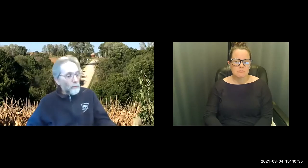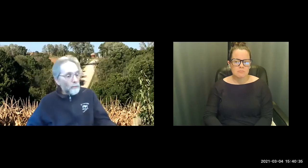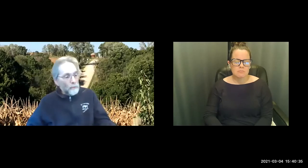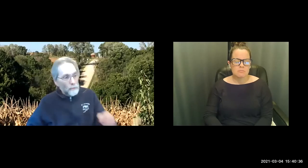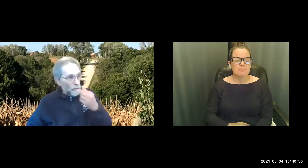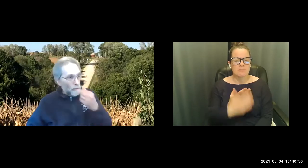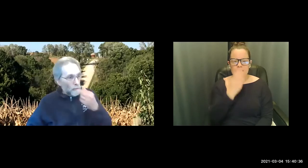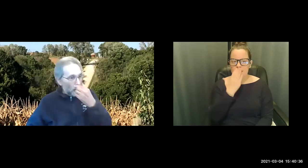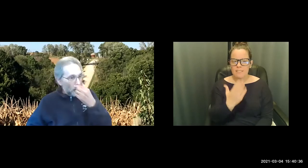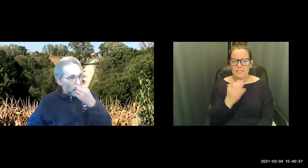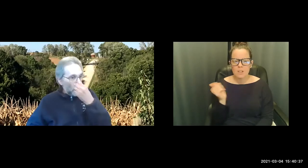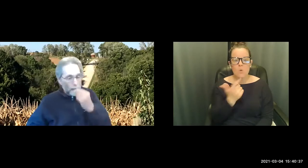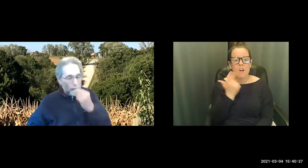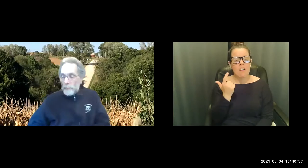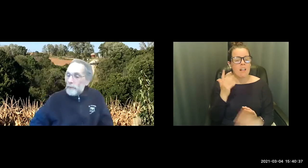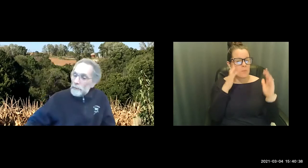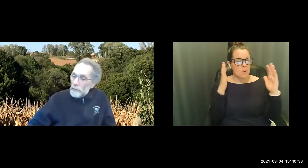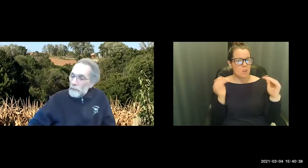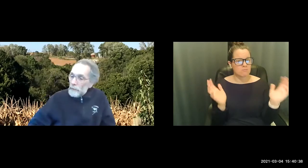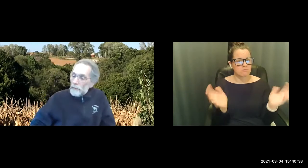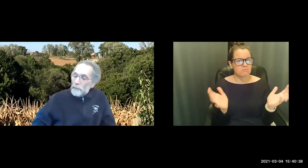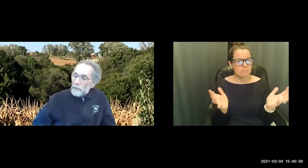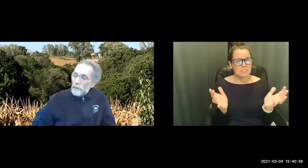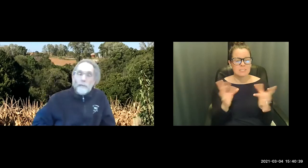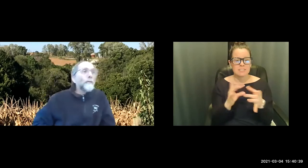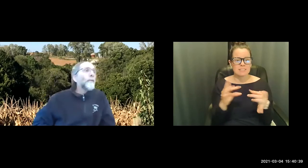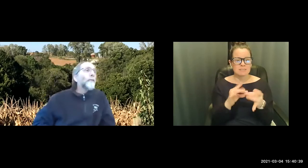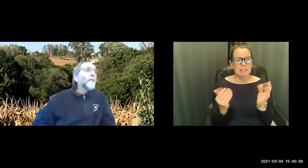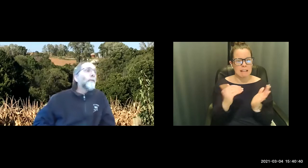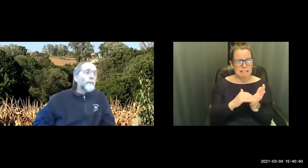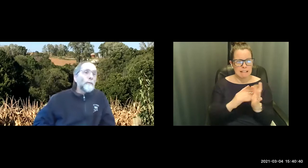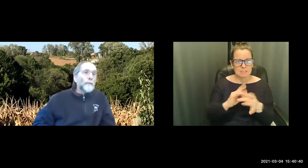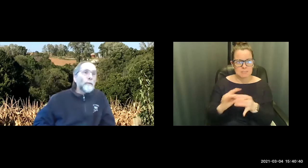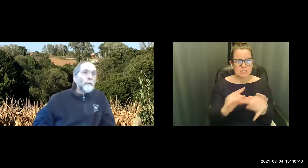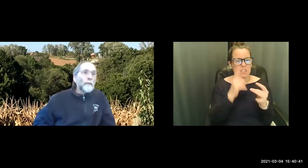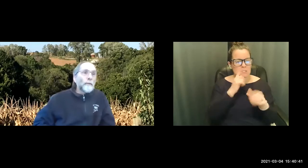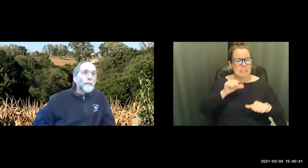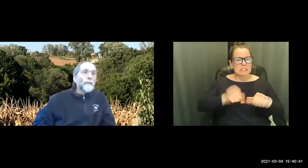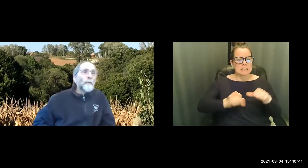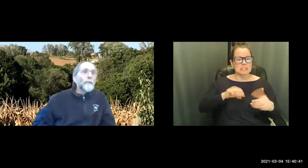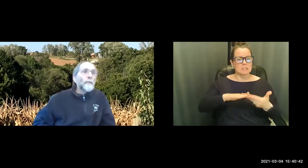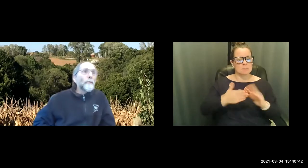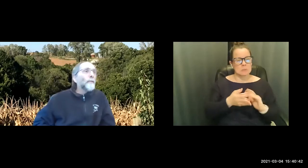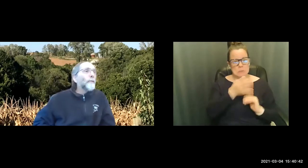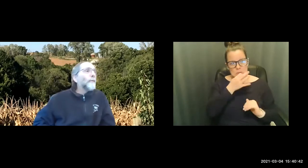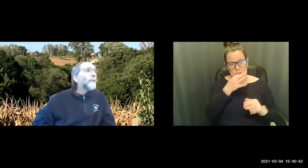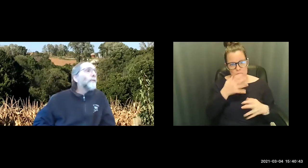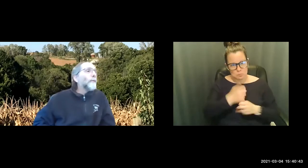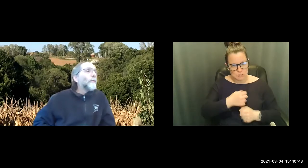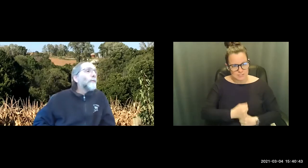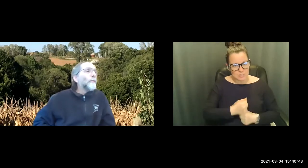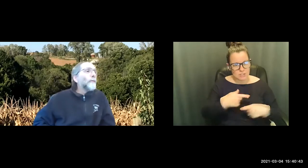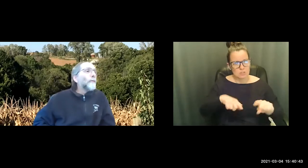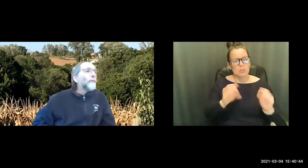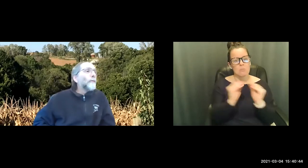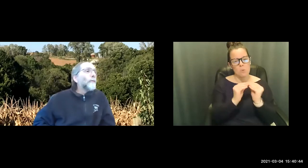Thank you all. We do hope to talk on this topic again on messaging for hesitant communities on upcoming briefings as we're having more of these discussions